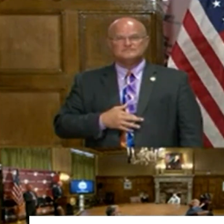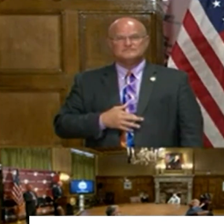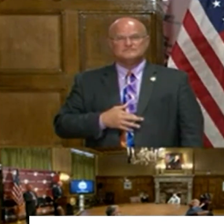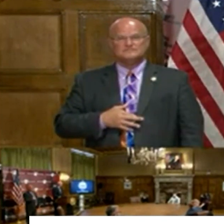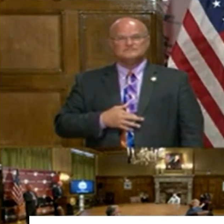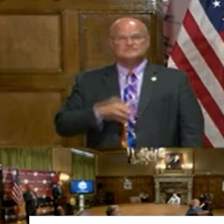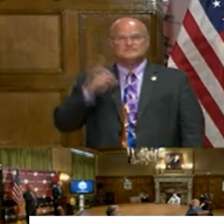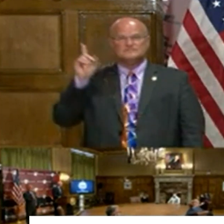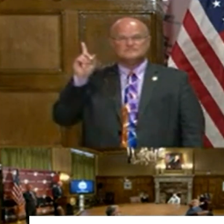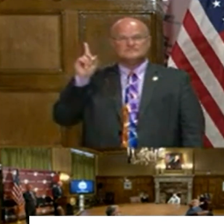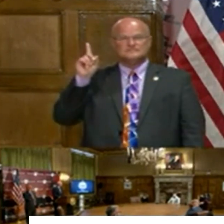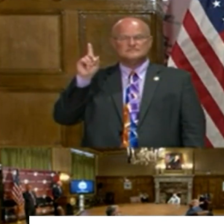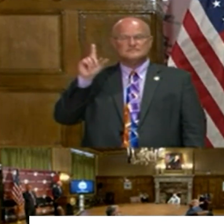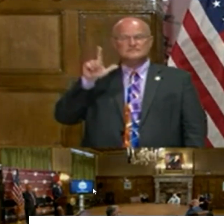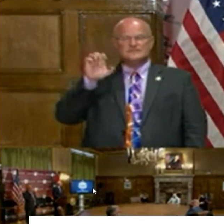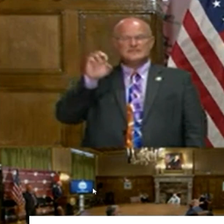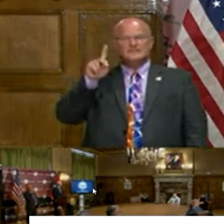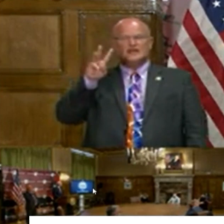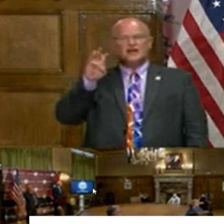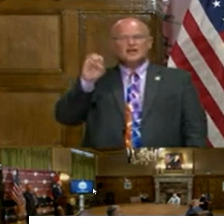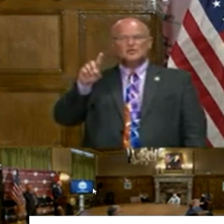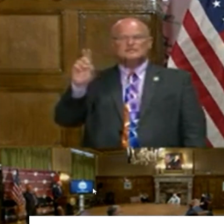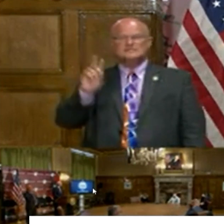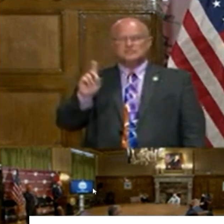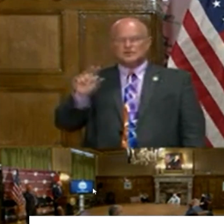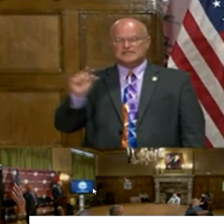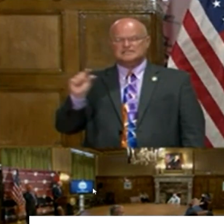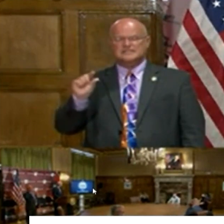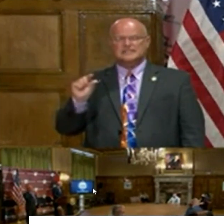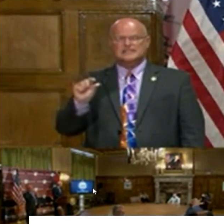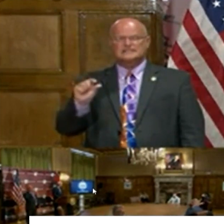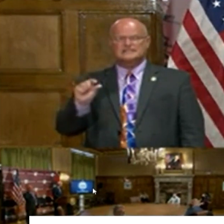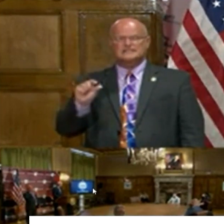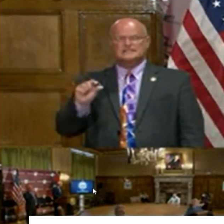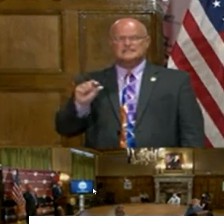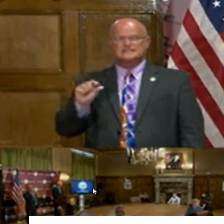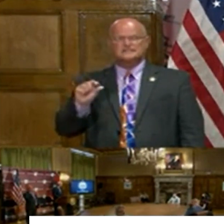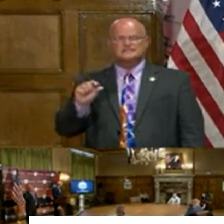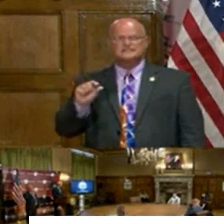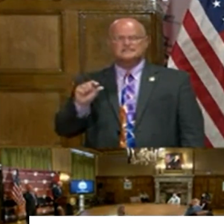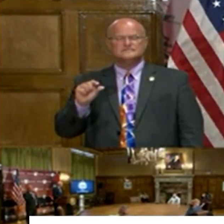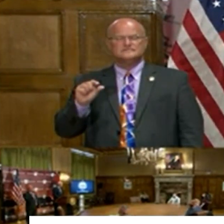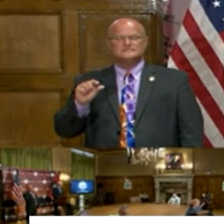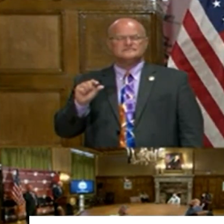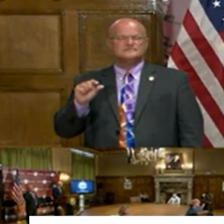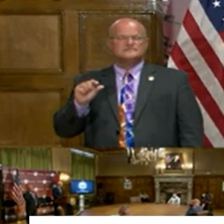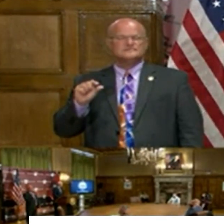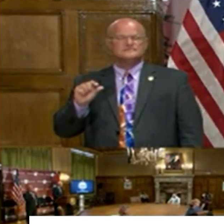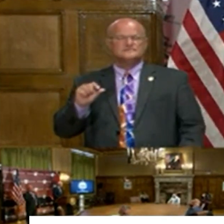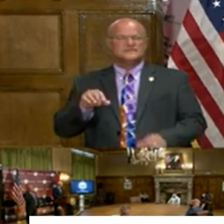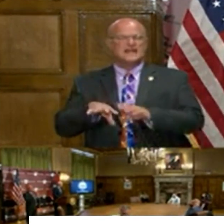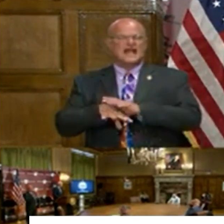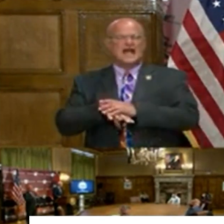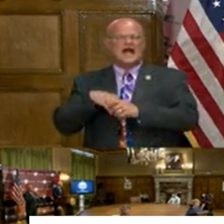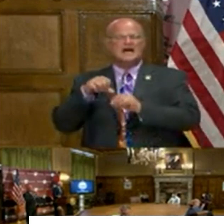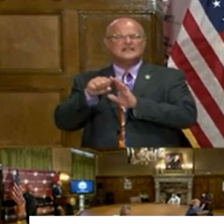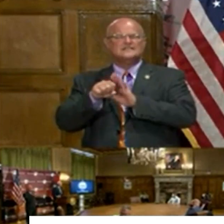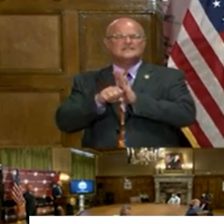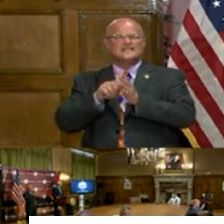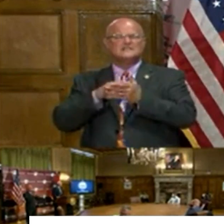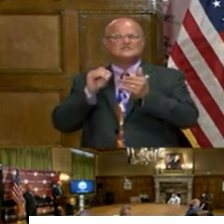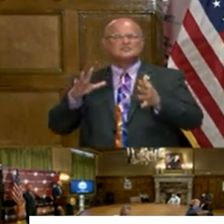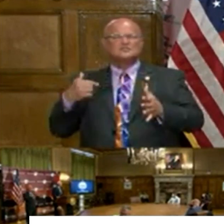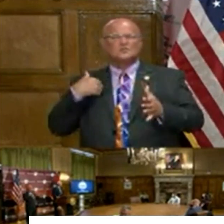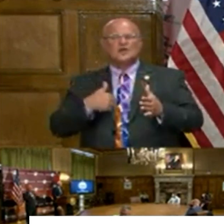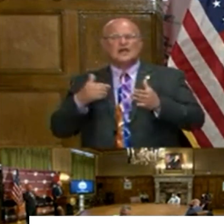Governor Frank Lockwood with the Democrat Gazette. If we're not going to count out-of-state students coming in who test positive, do